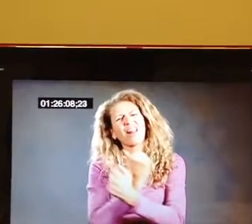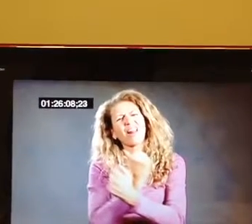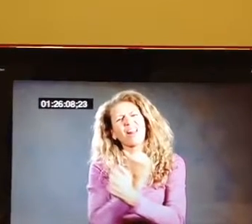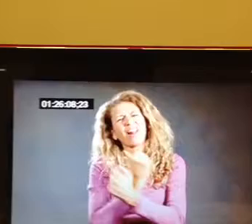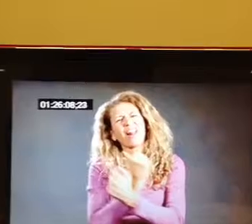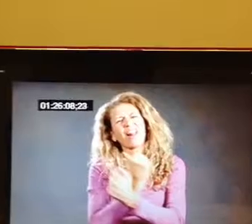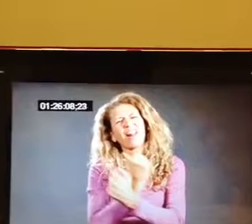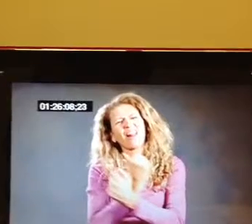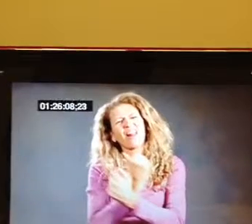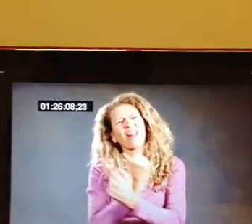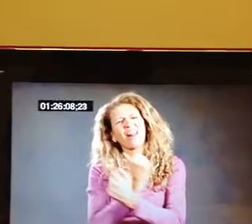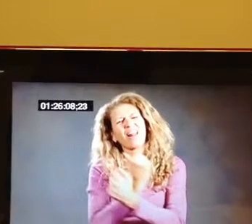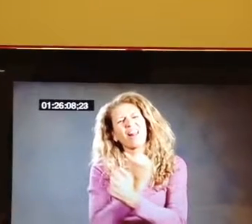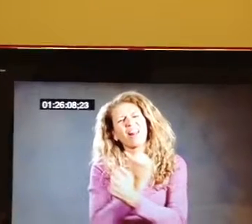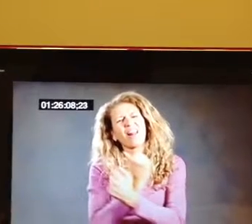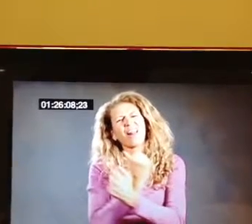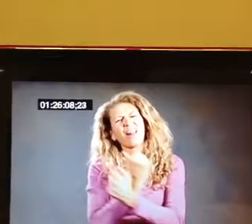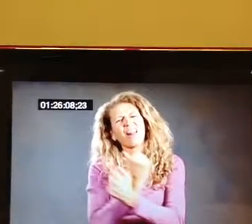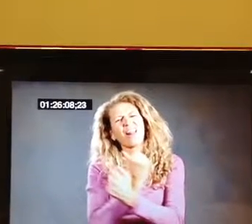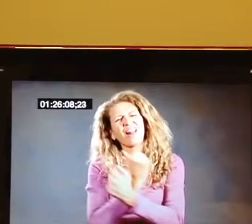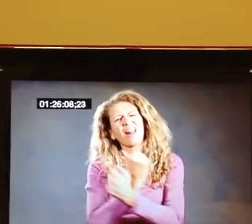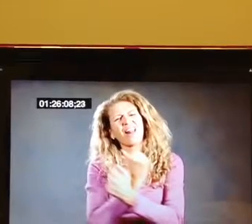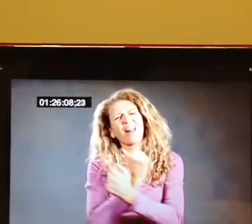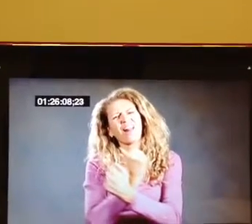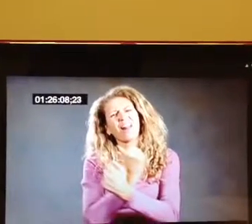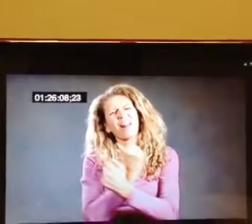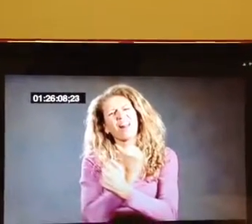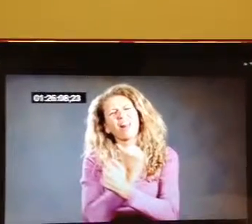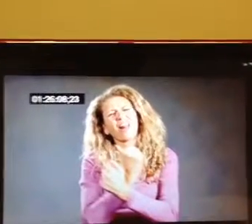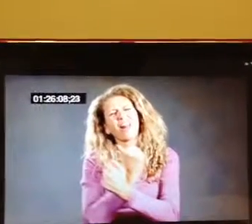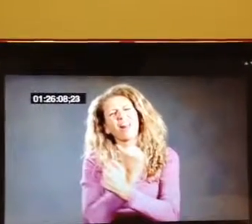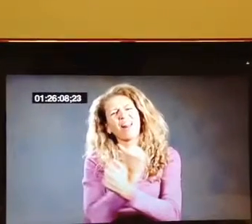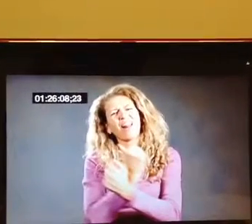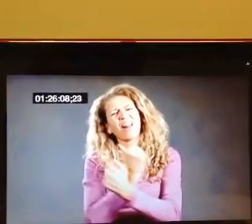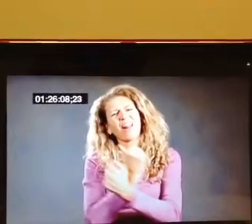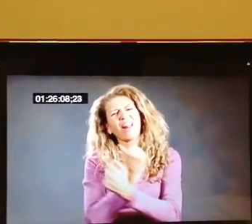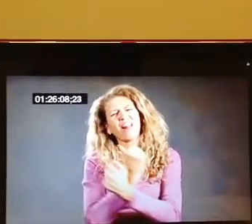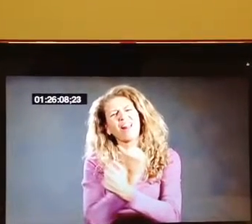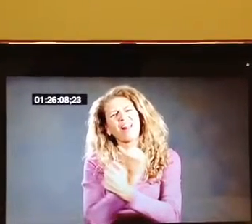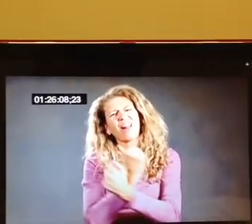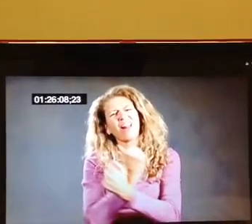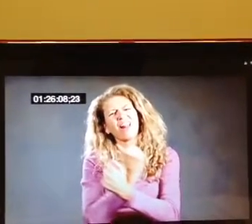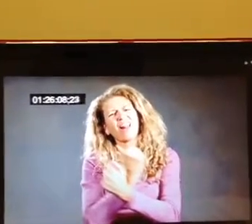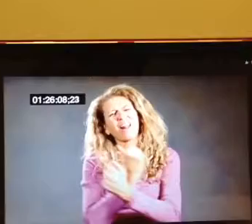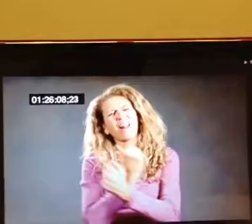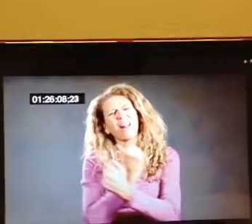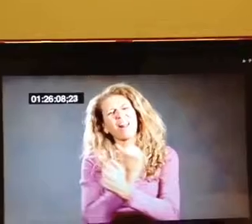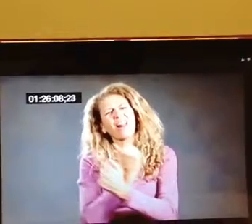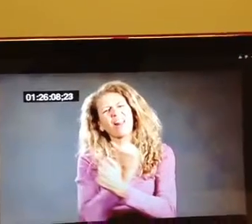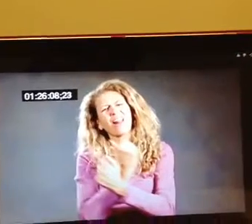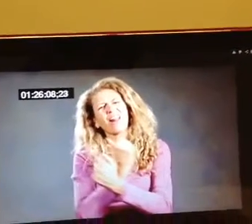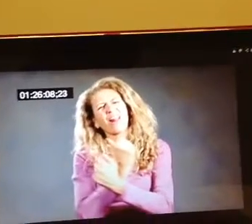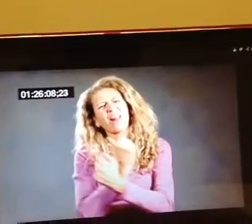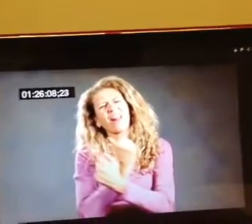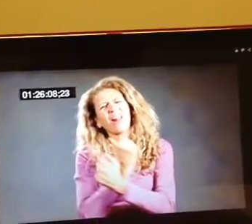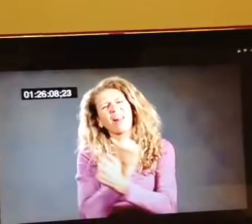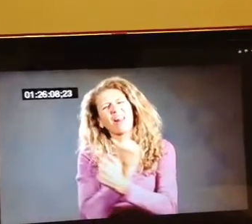I noticed that a bunch of birds would fly around the garden and I would shoo them away, and that's when I